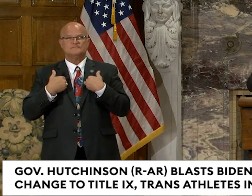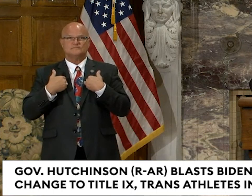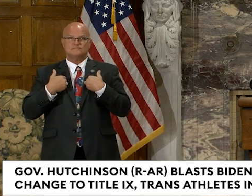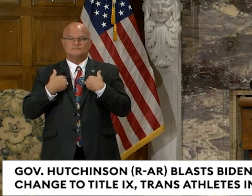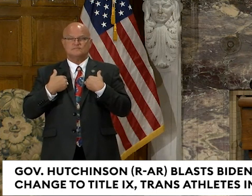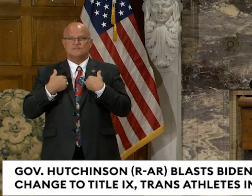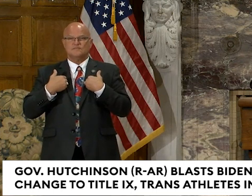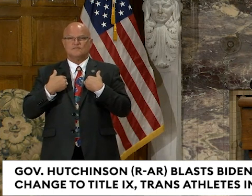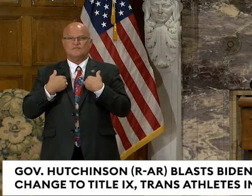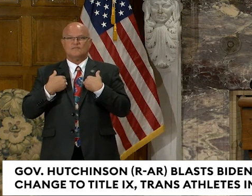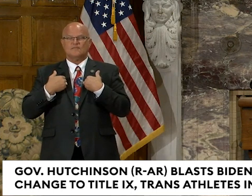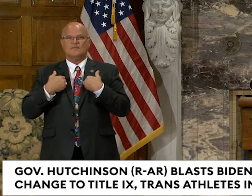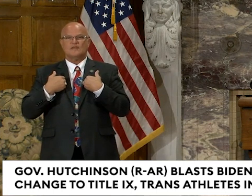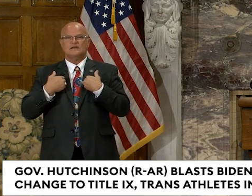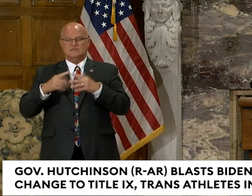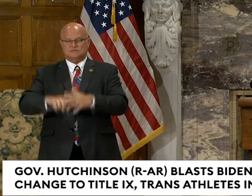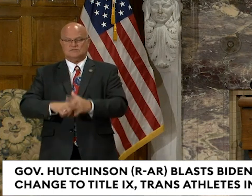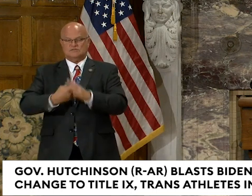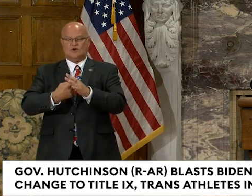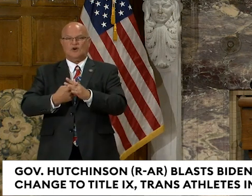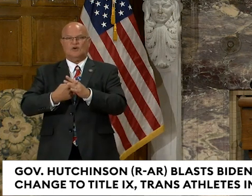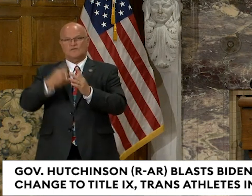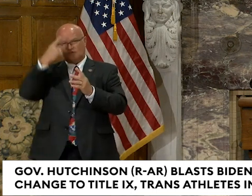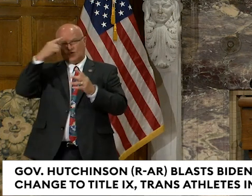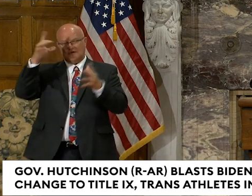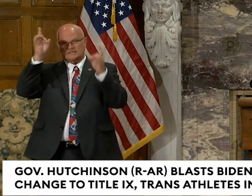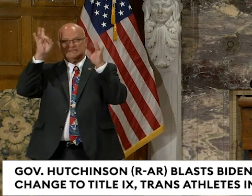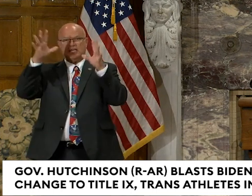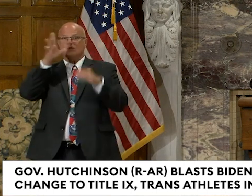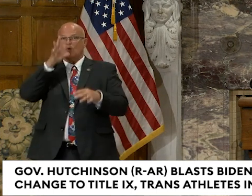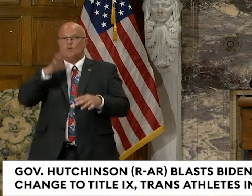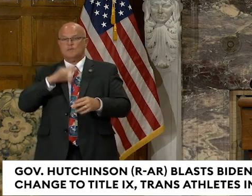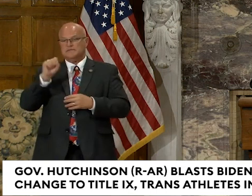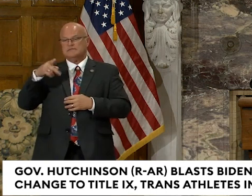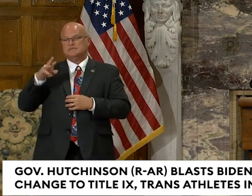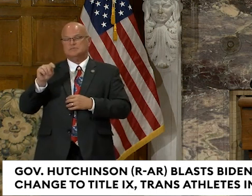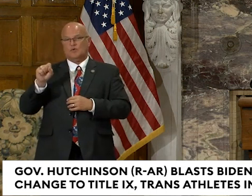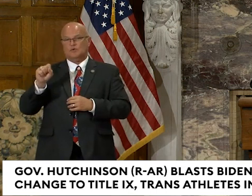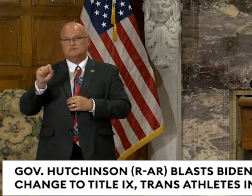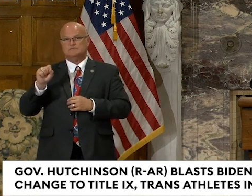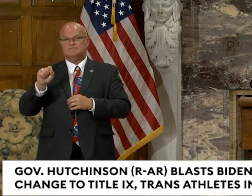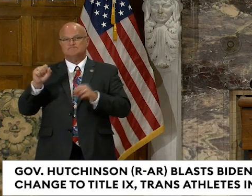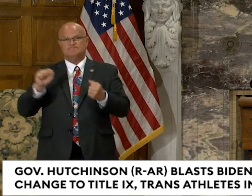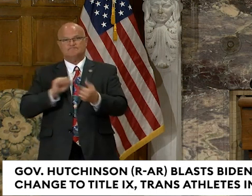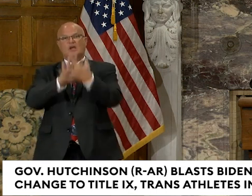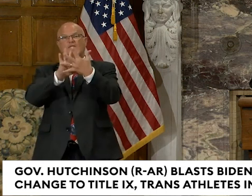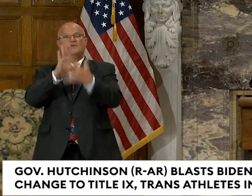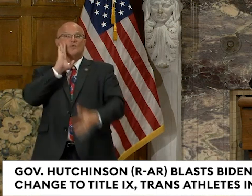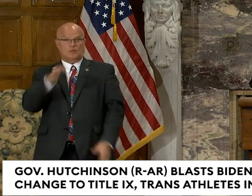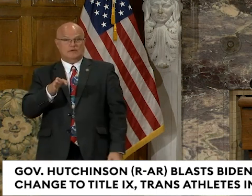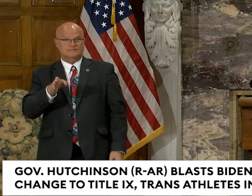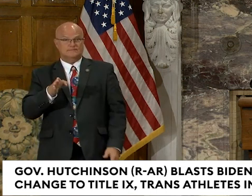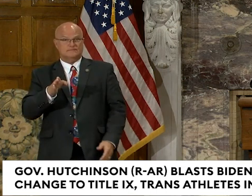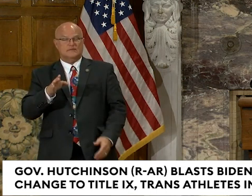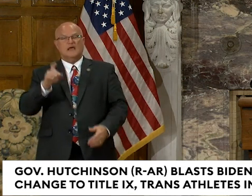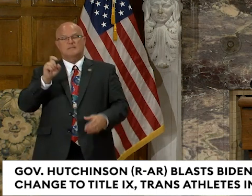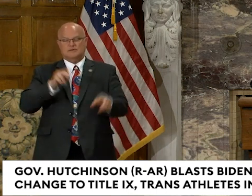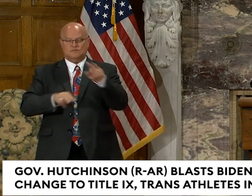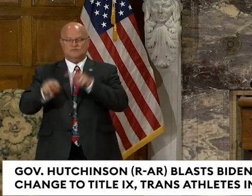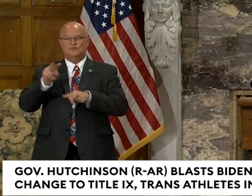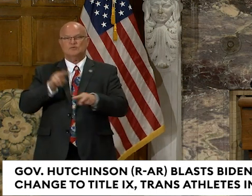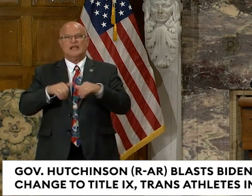a recipe for a disaster in women's sports. And so there'll be a confrontation then, and we will have to